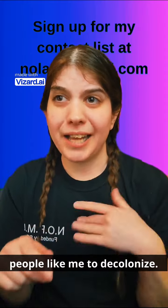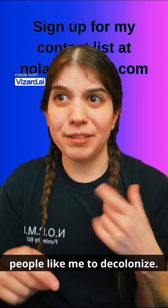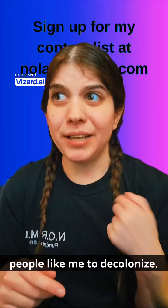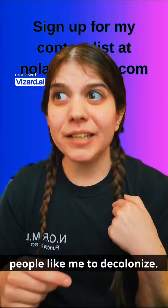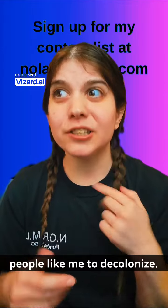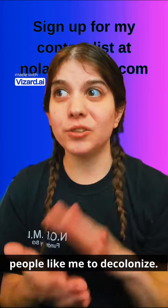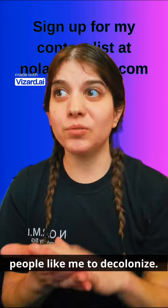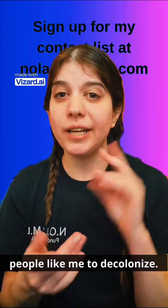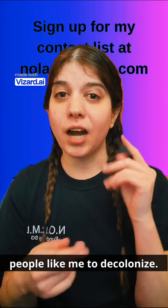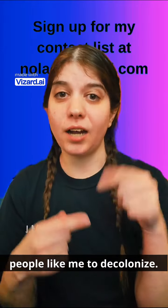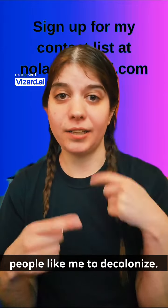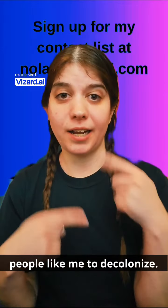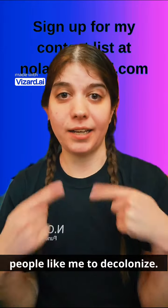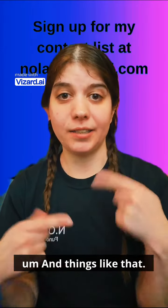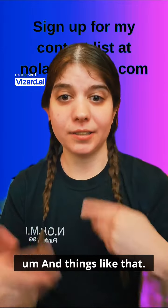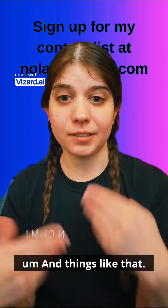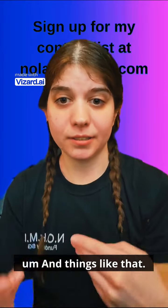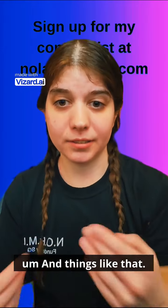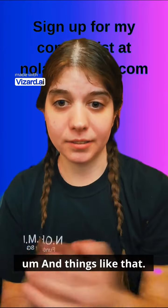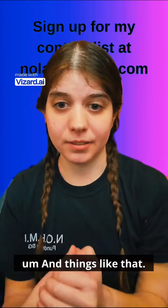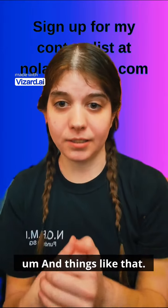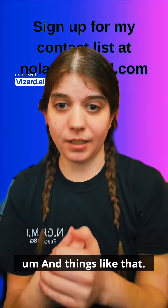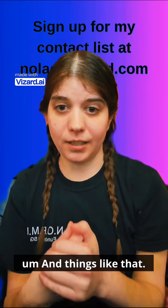me to decolonize, and